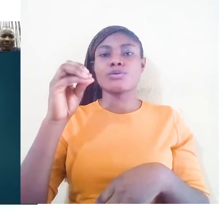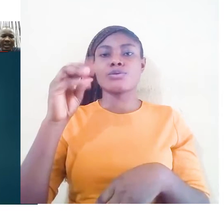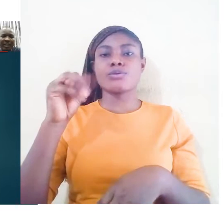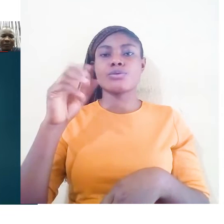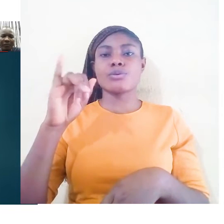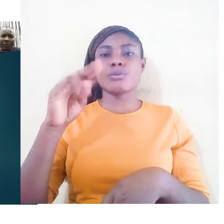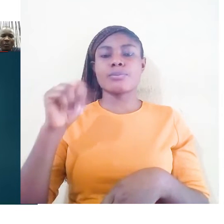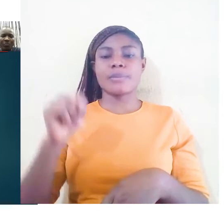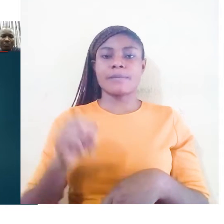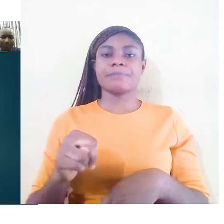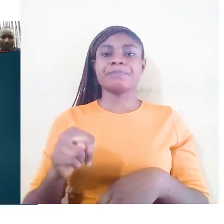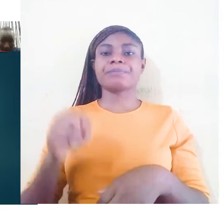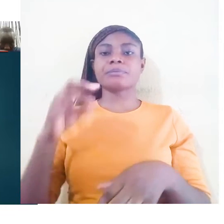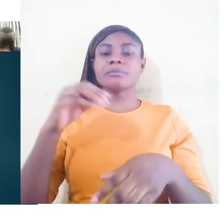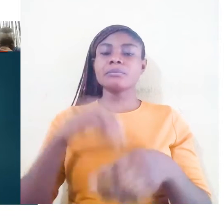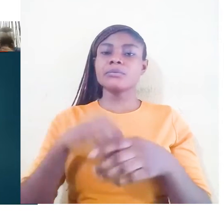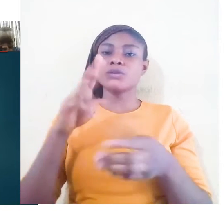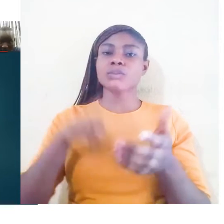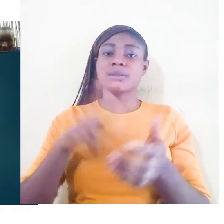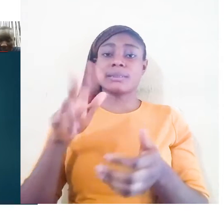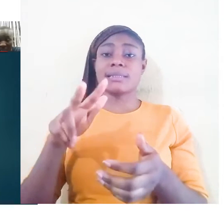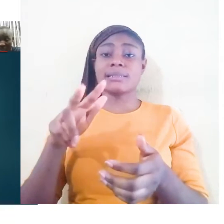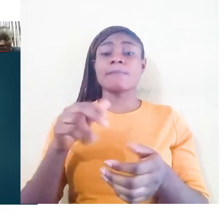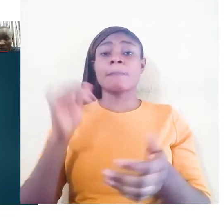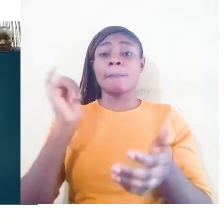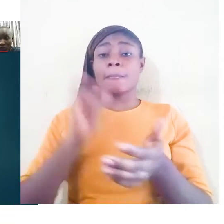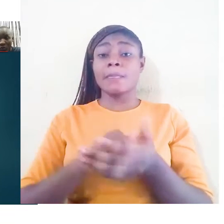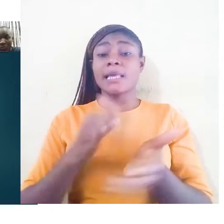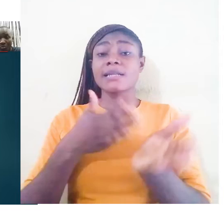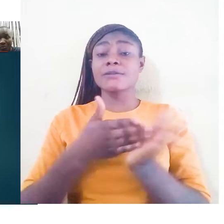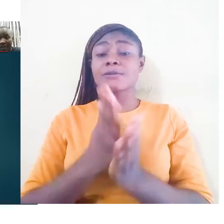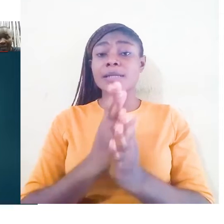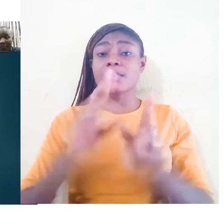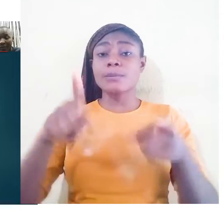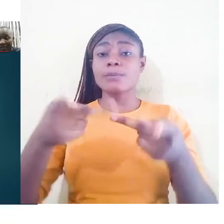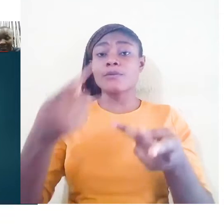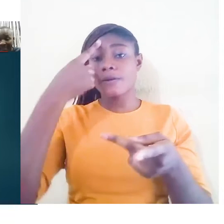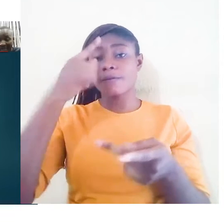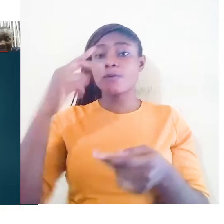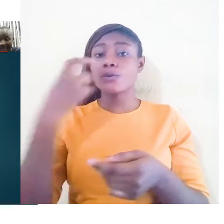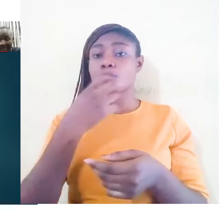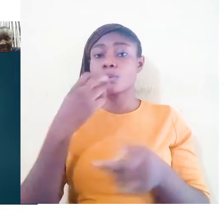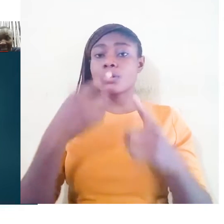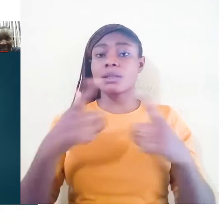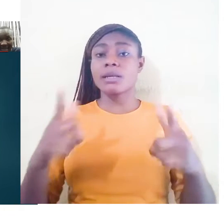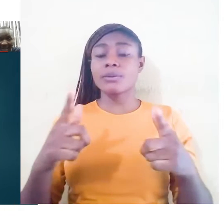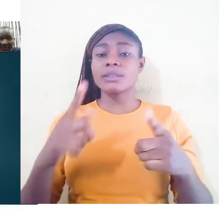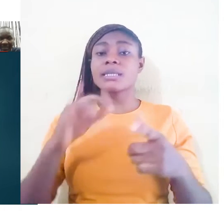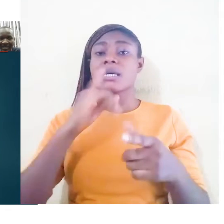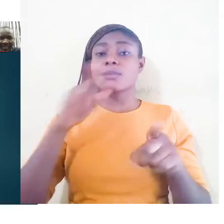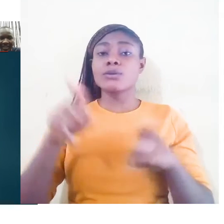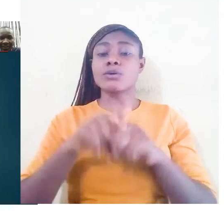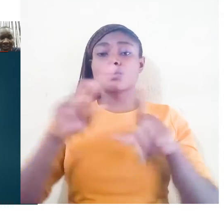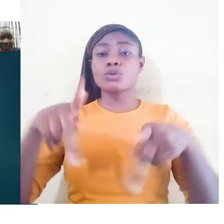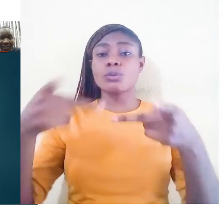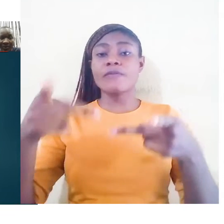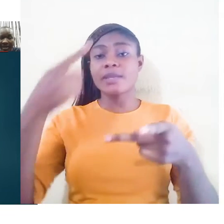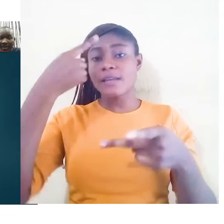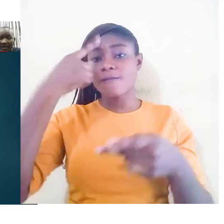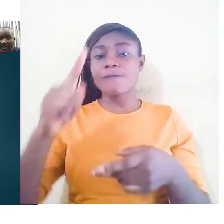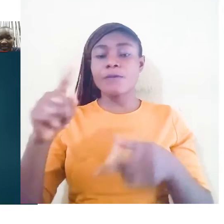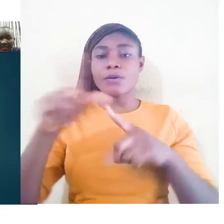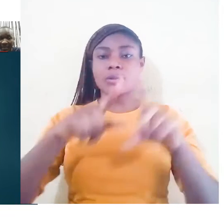rights provided for the spoken languages is also provided for the sign languages. According to